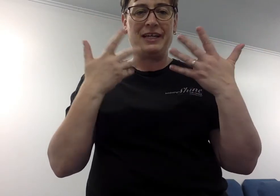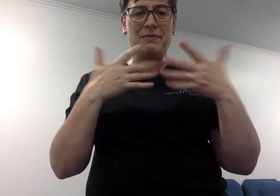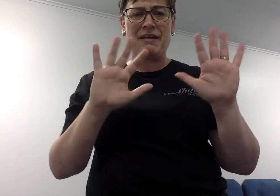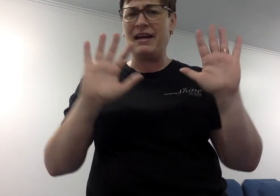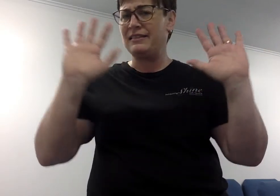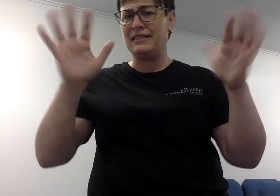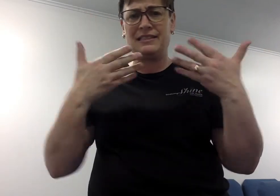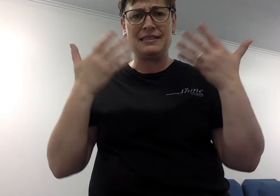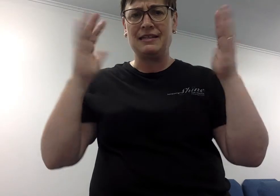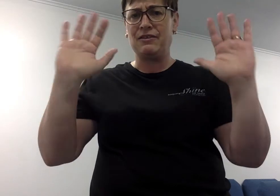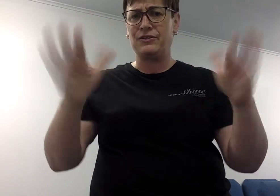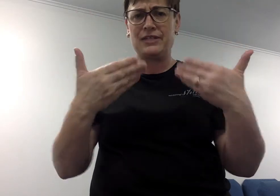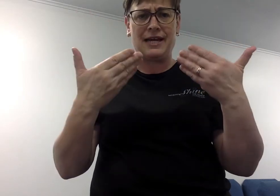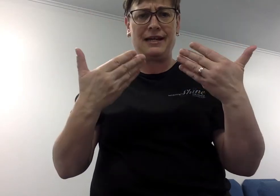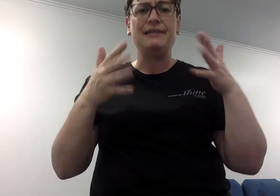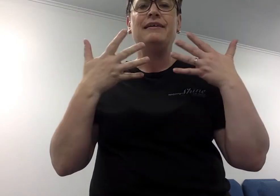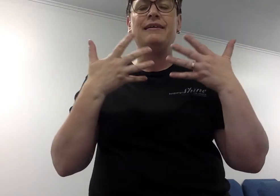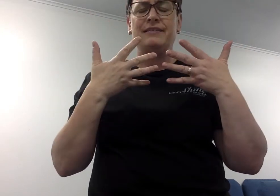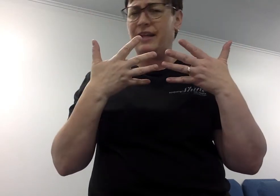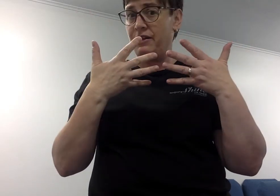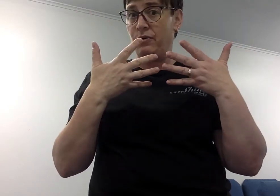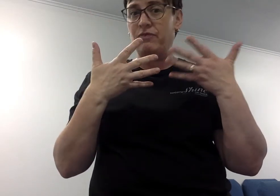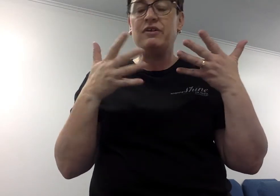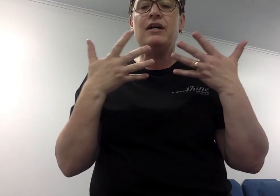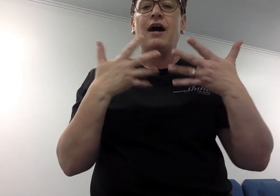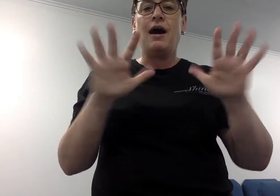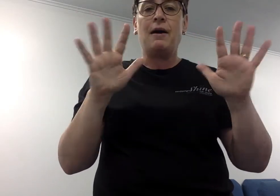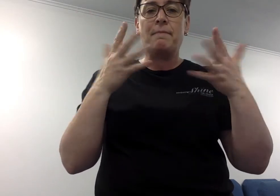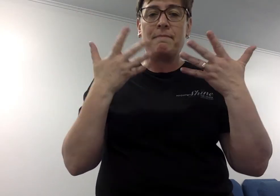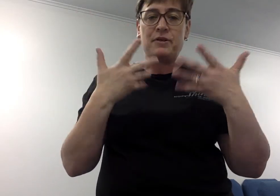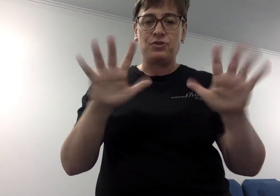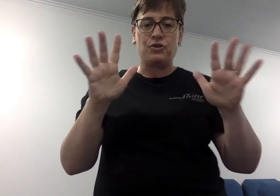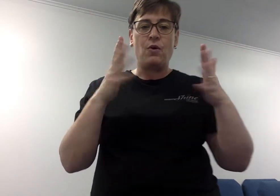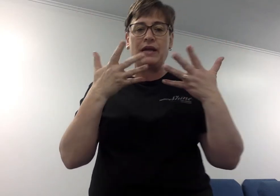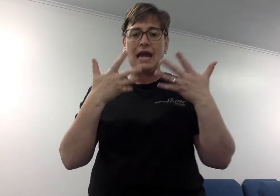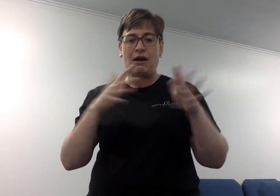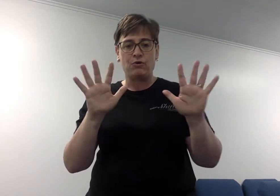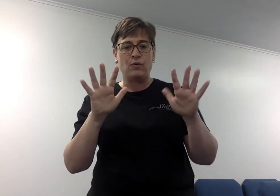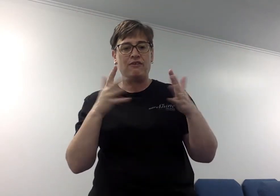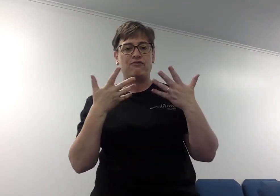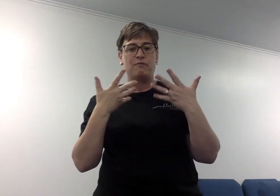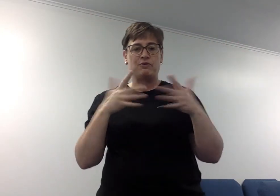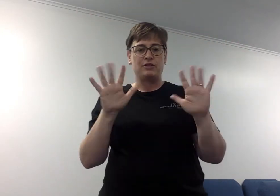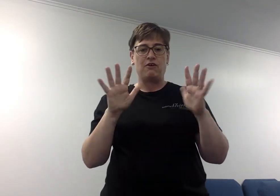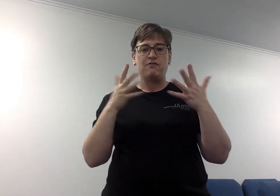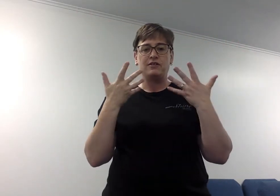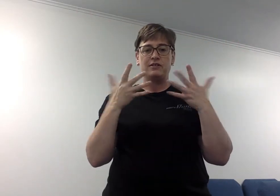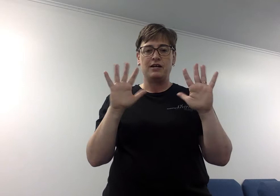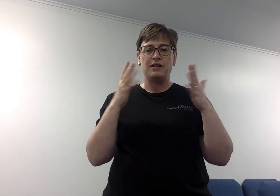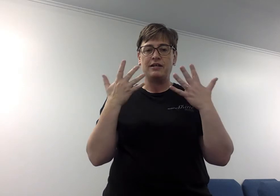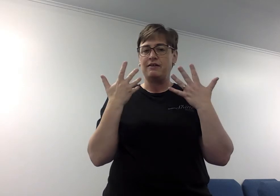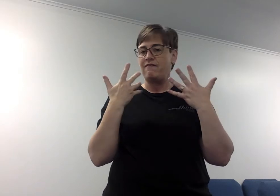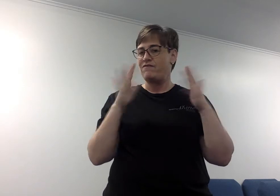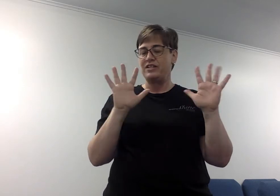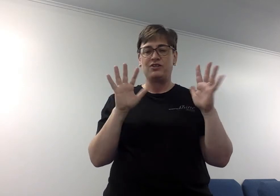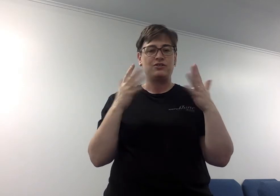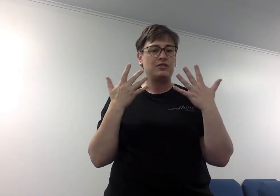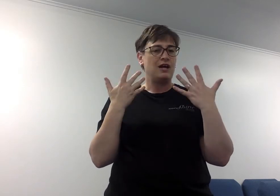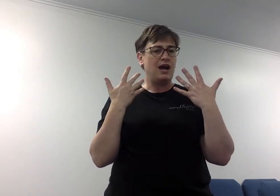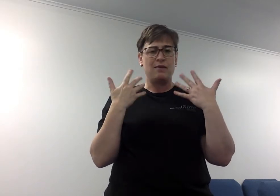out. Not that this is another sign that I know of, but you're going out away from yourself. Done, finished. I'm done